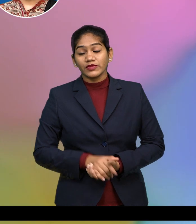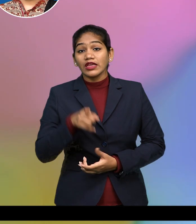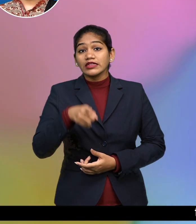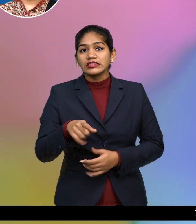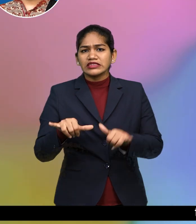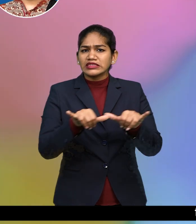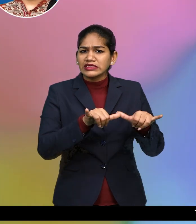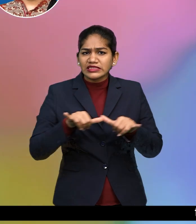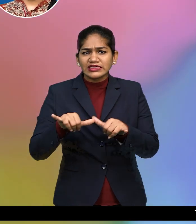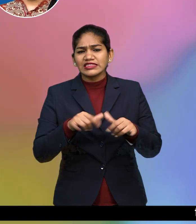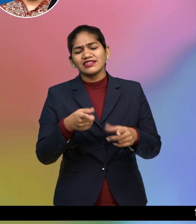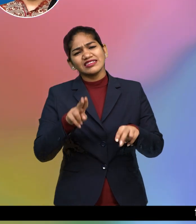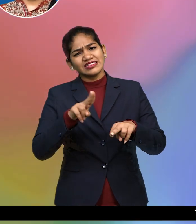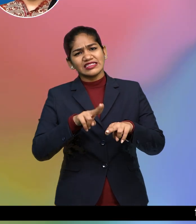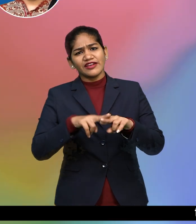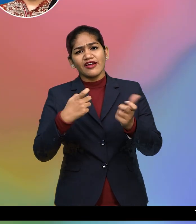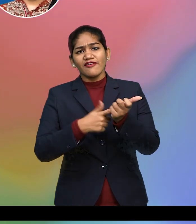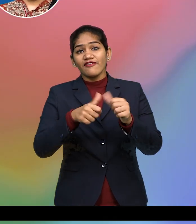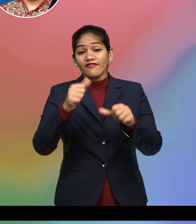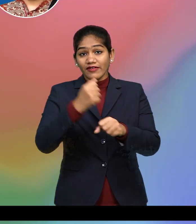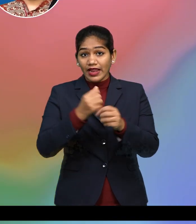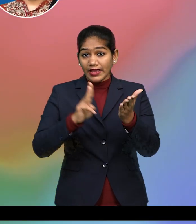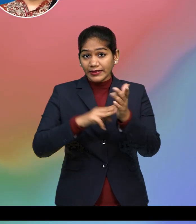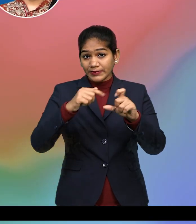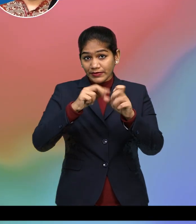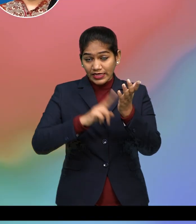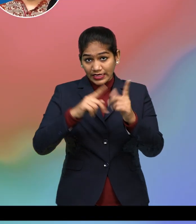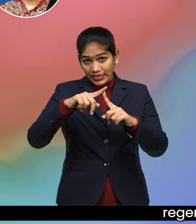This is similar to fragmentation, but